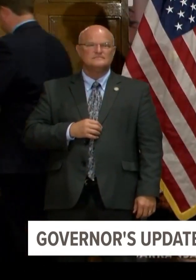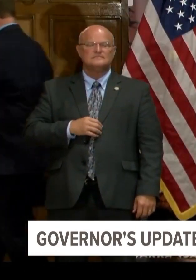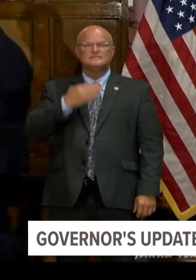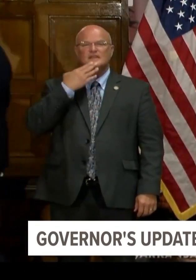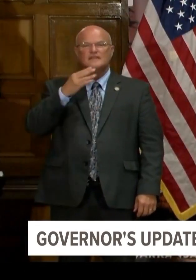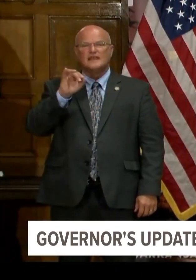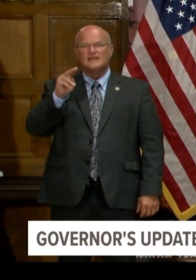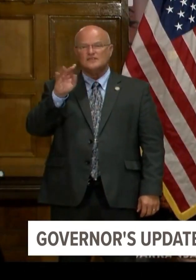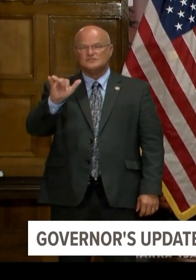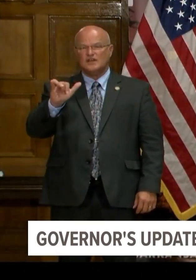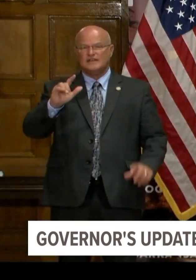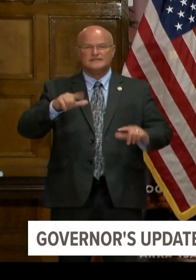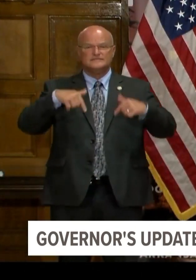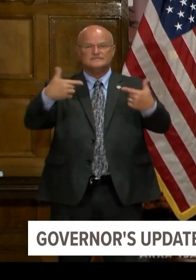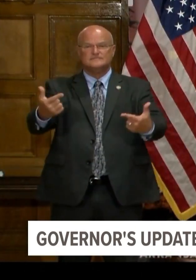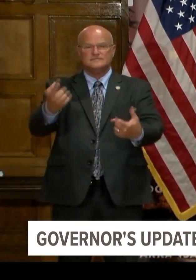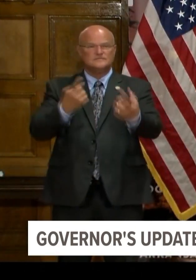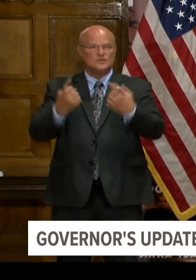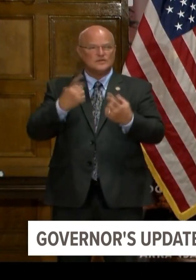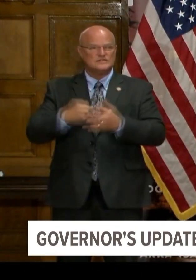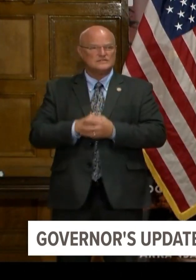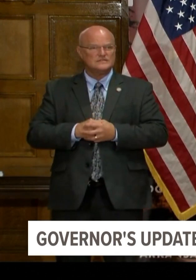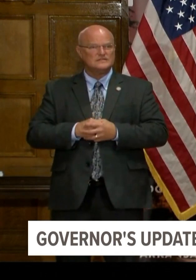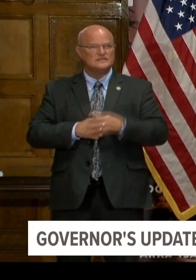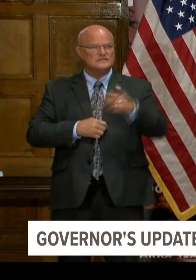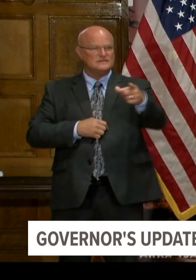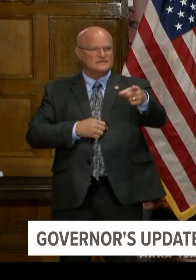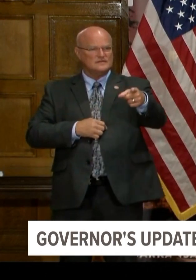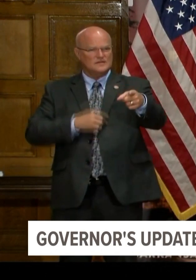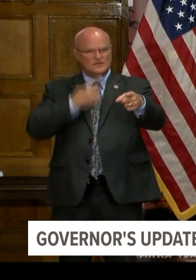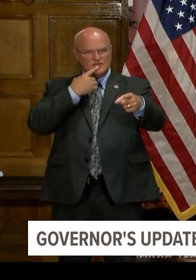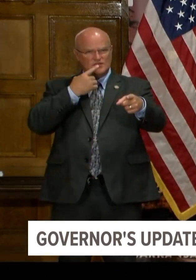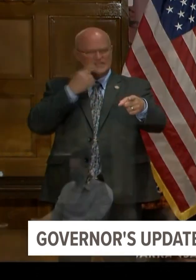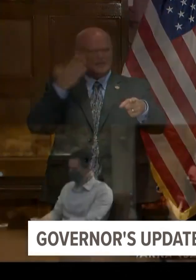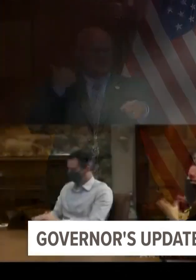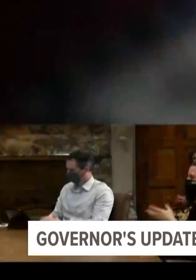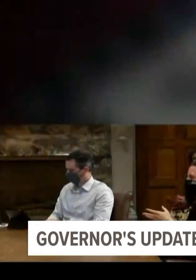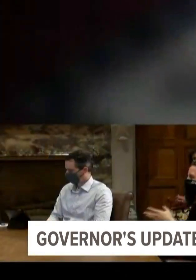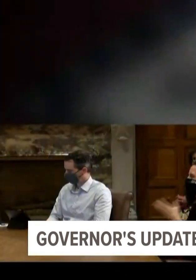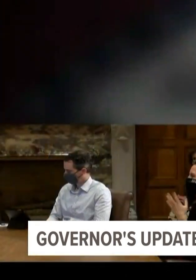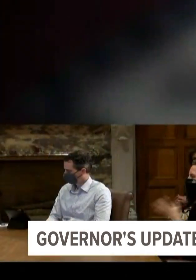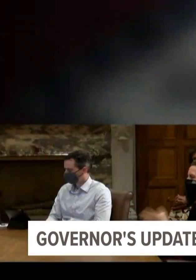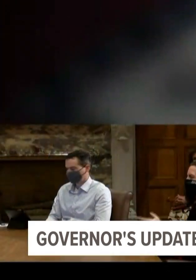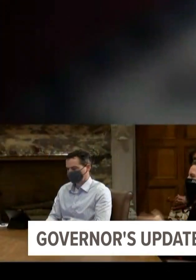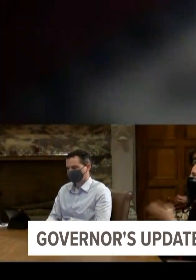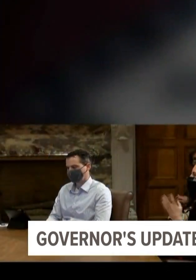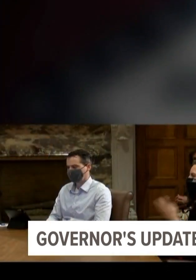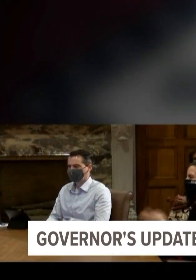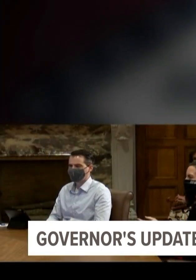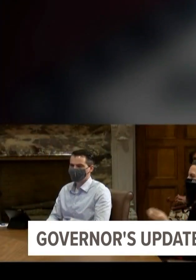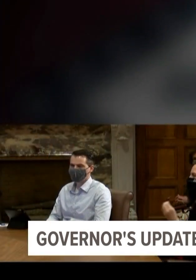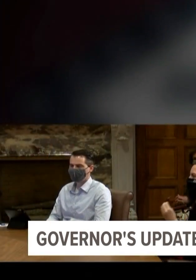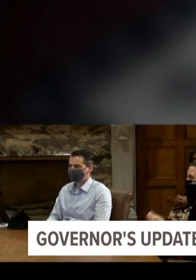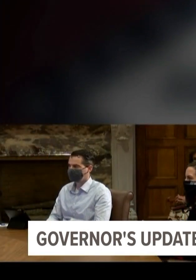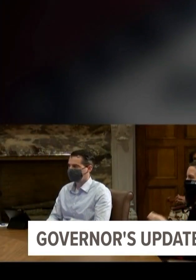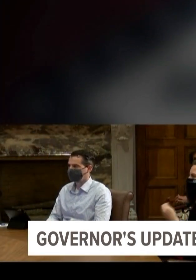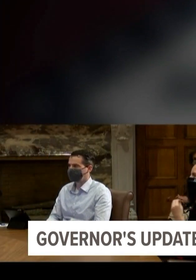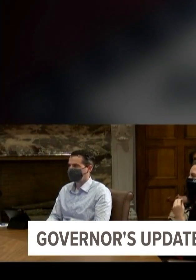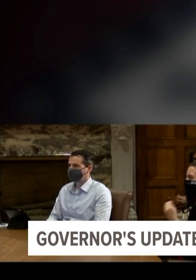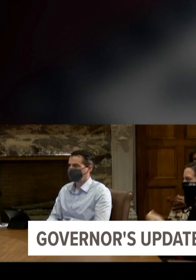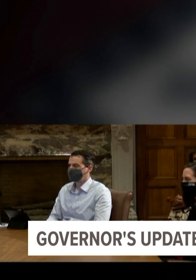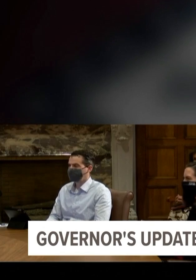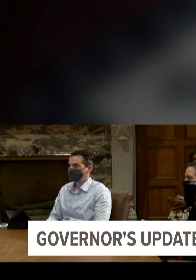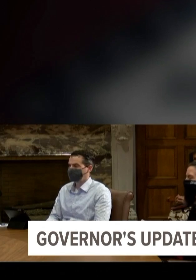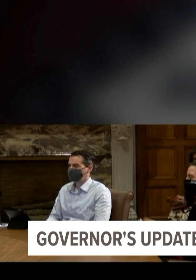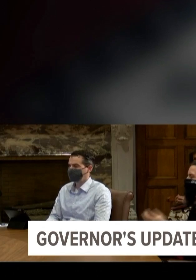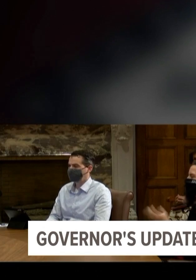Thank you, Johnny. With that, we'll take any questions. You've said over the past couple of days several times, college students, please be responsible, take